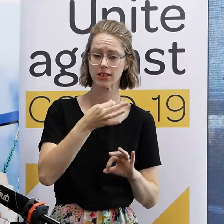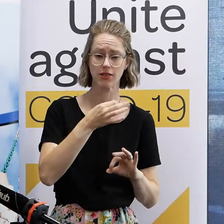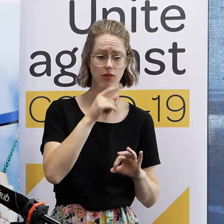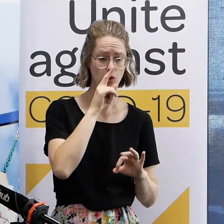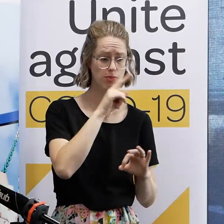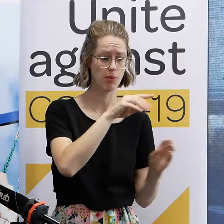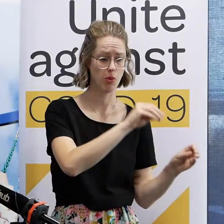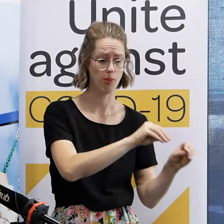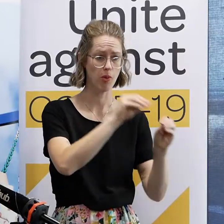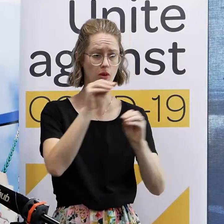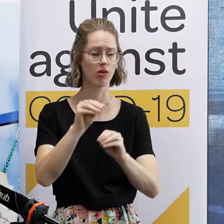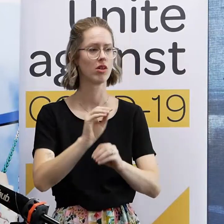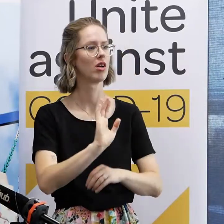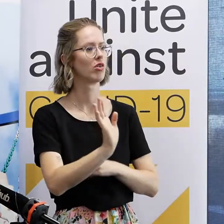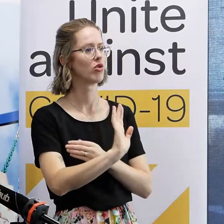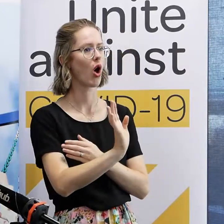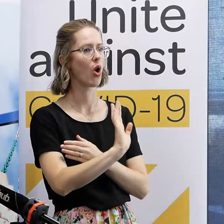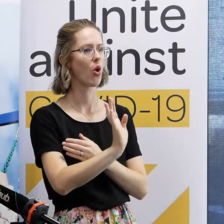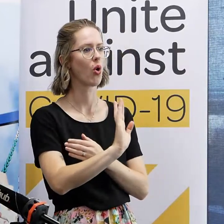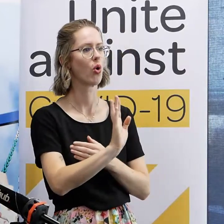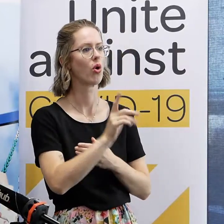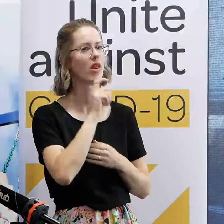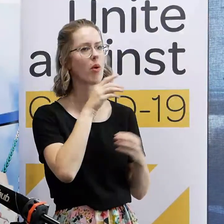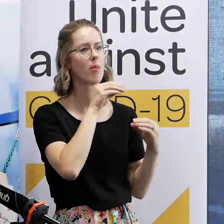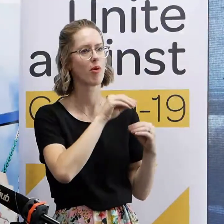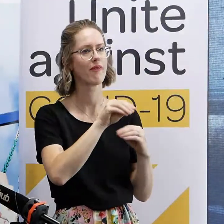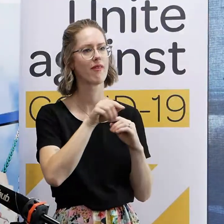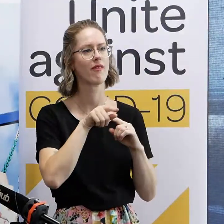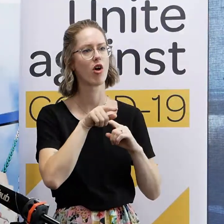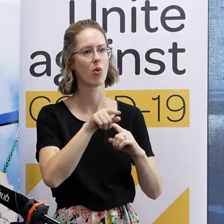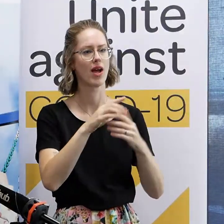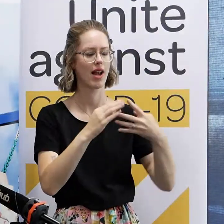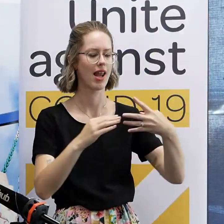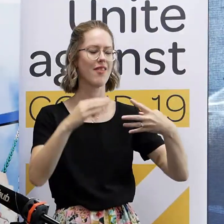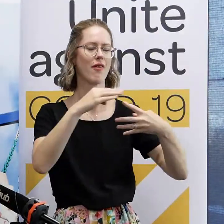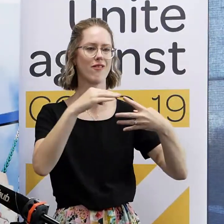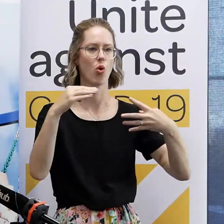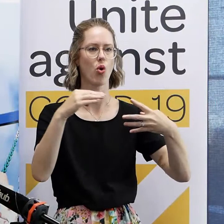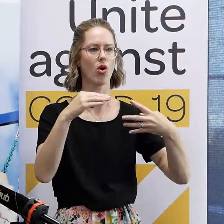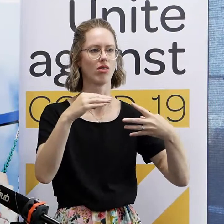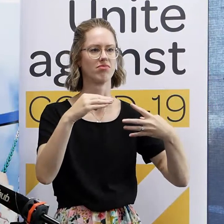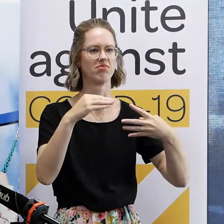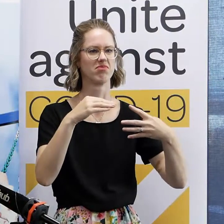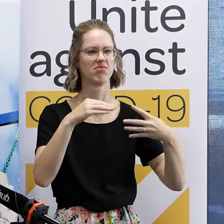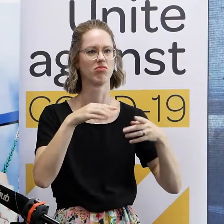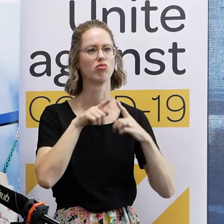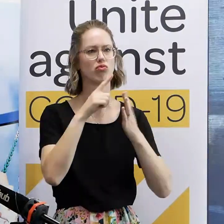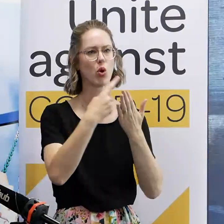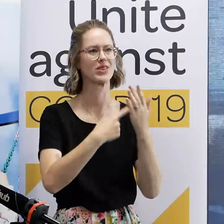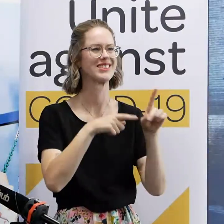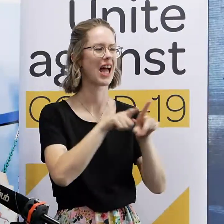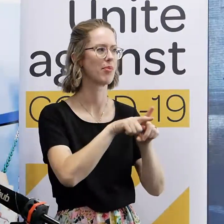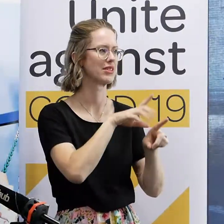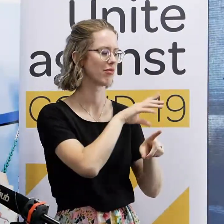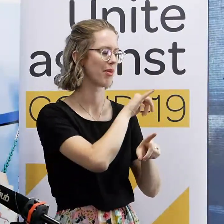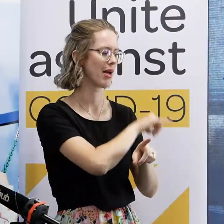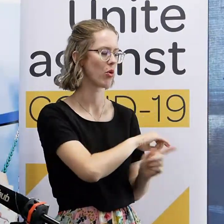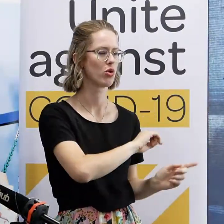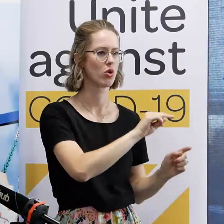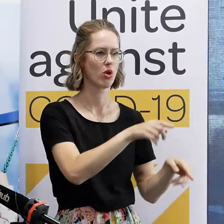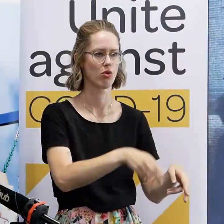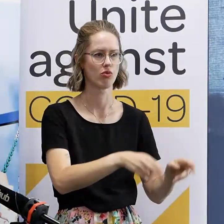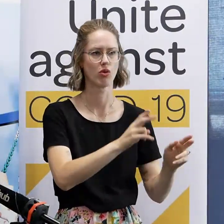these people who've received health No, advice? so they would move under the normal level 4 conditions as they've moved to the facility from the airport. Just So on people- rooms